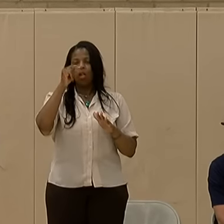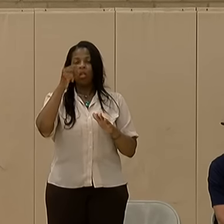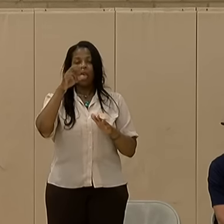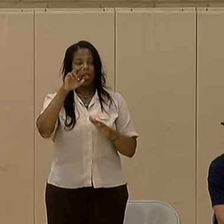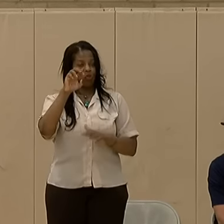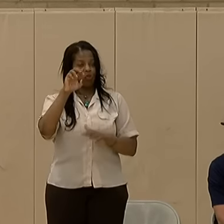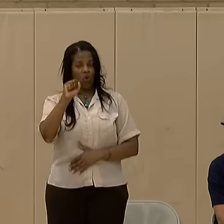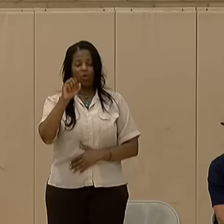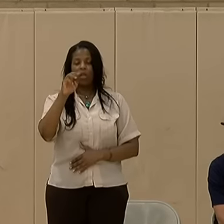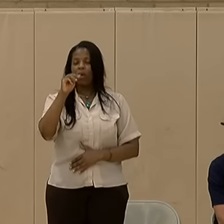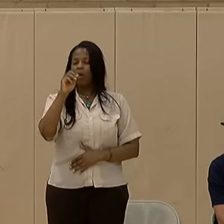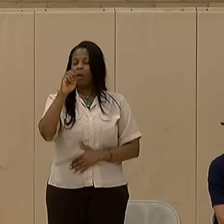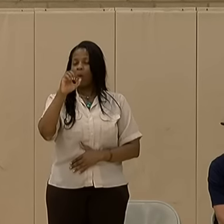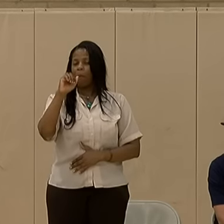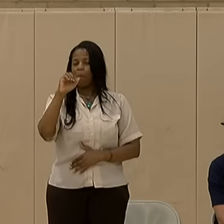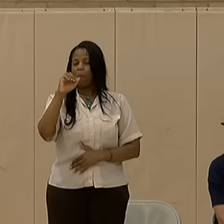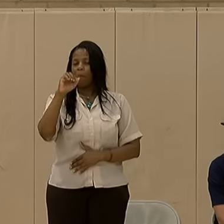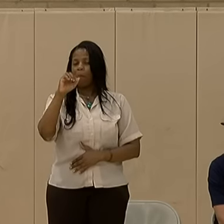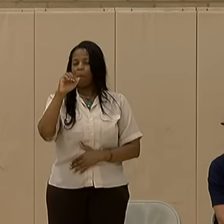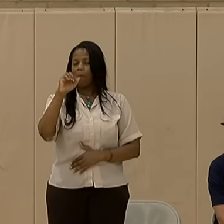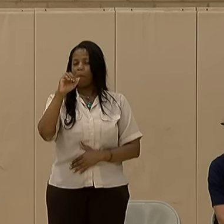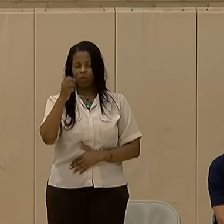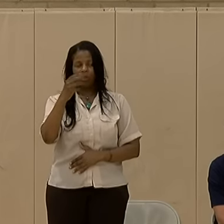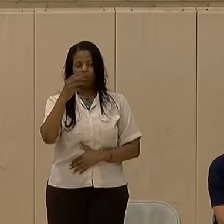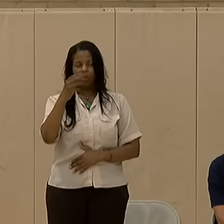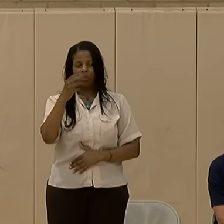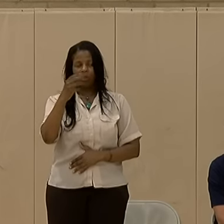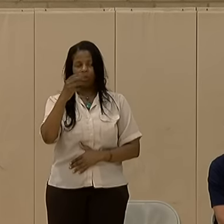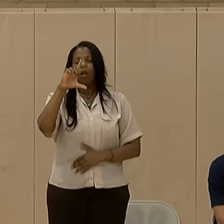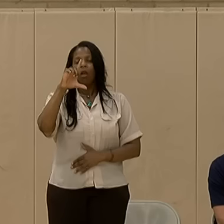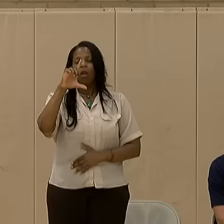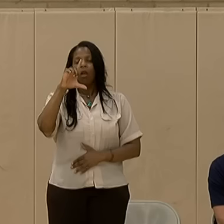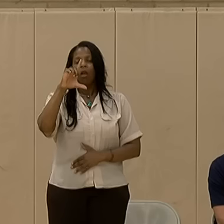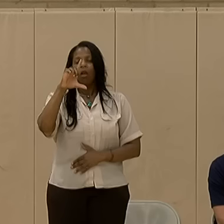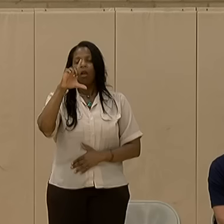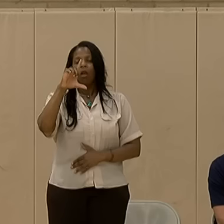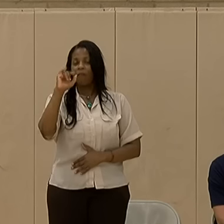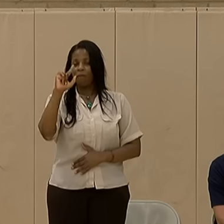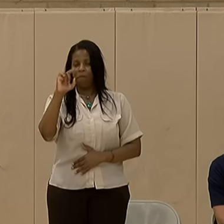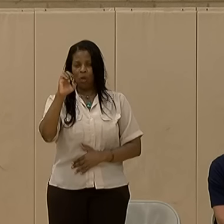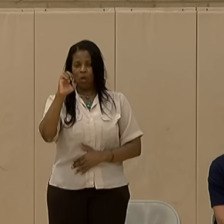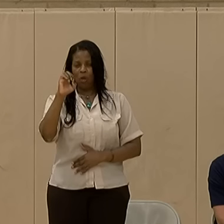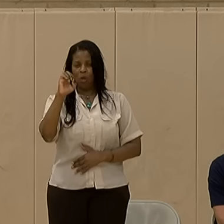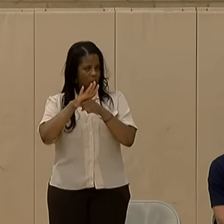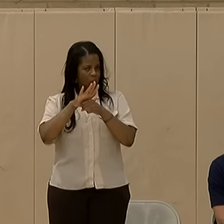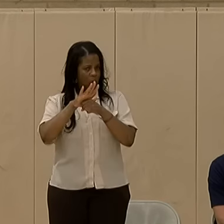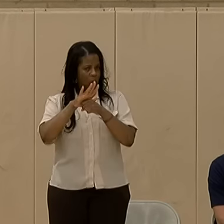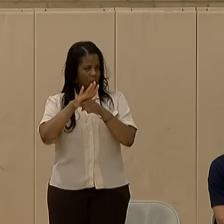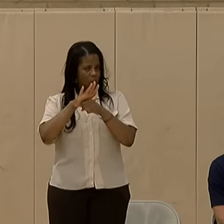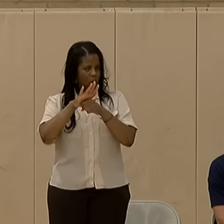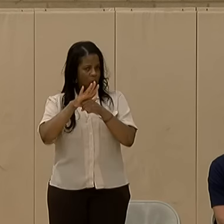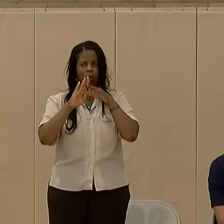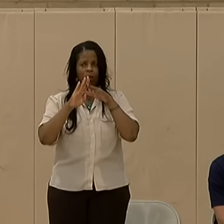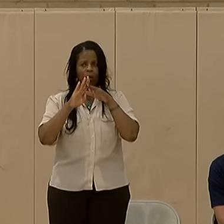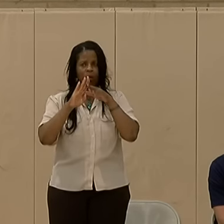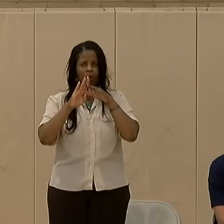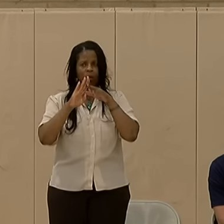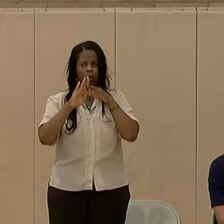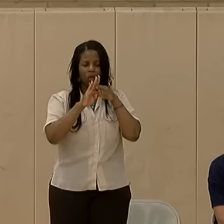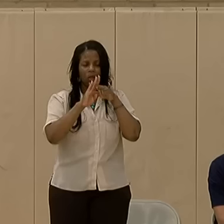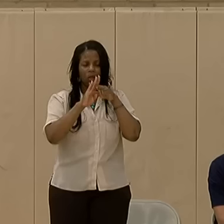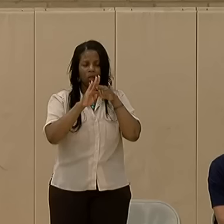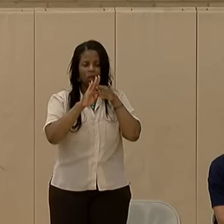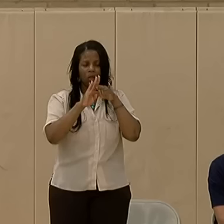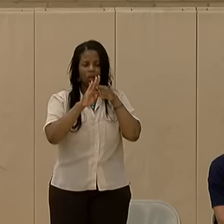and Clareville area at about 5 p.m. this evening. We're continuing to conduct patrols in the affected areas of the Yankee